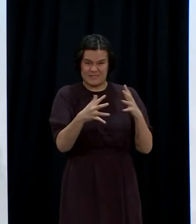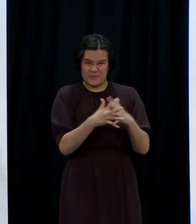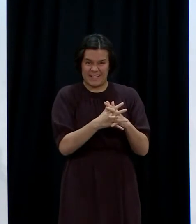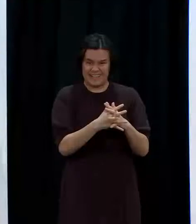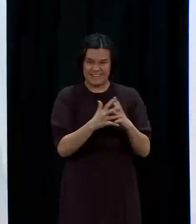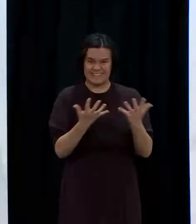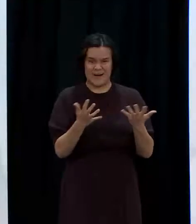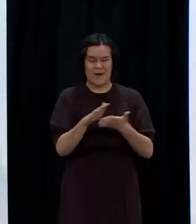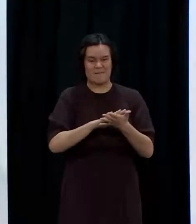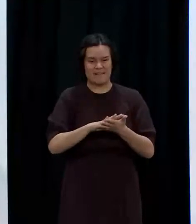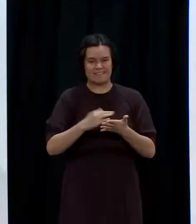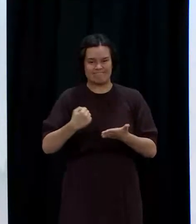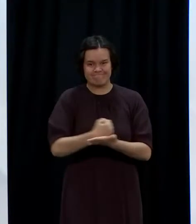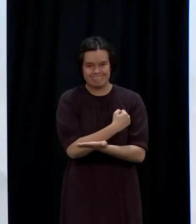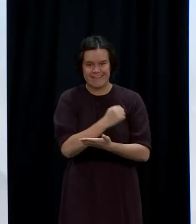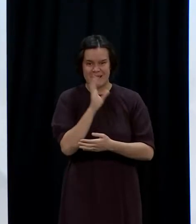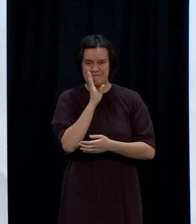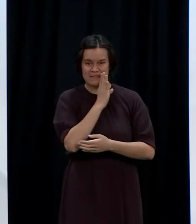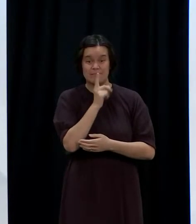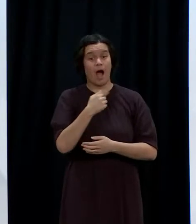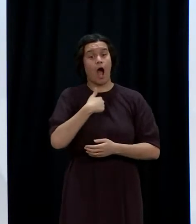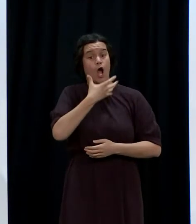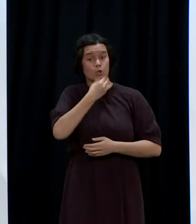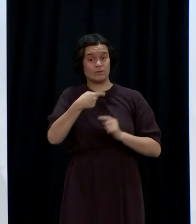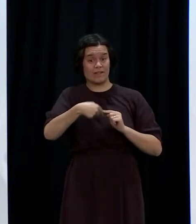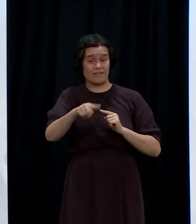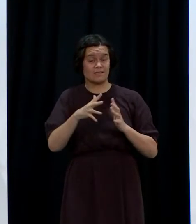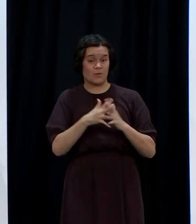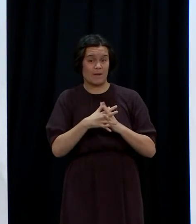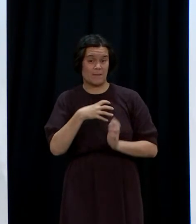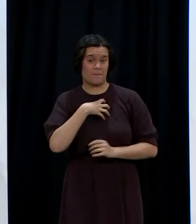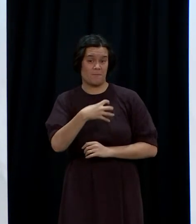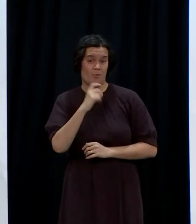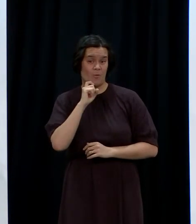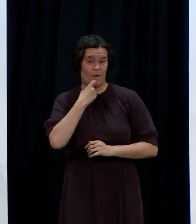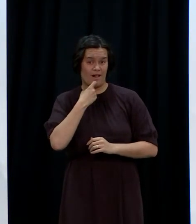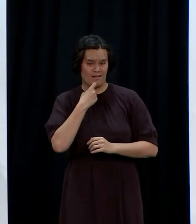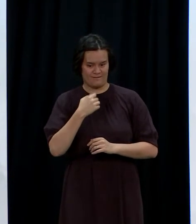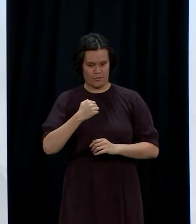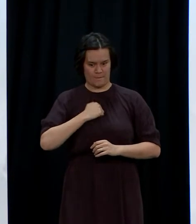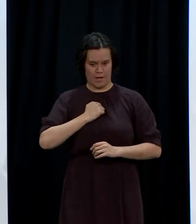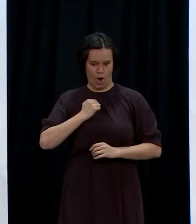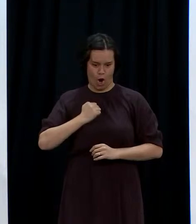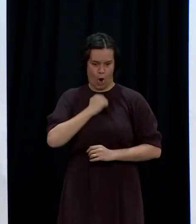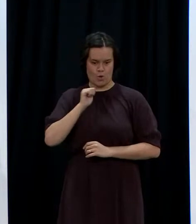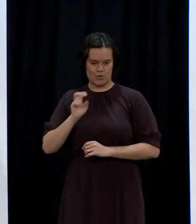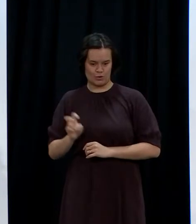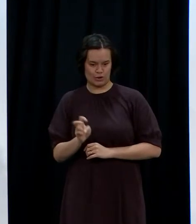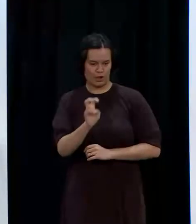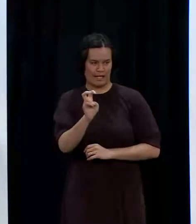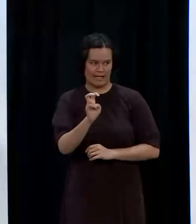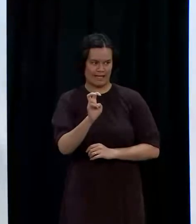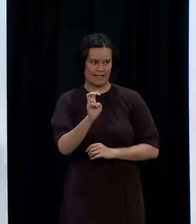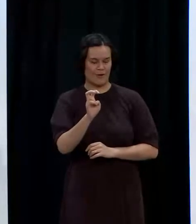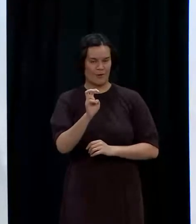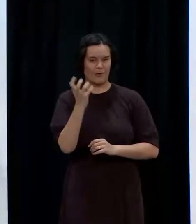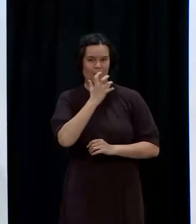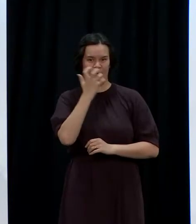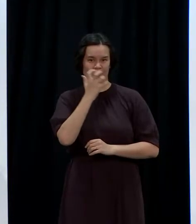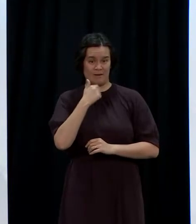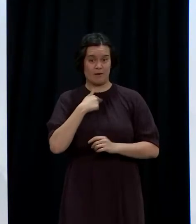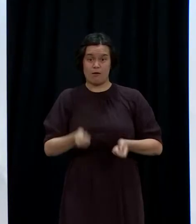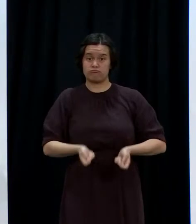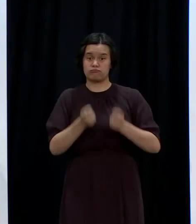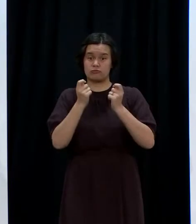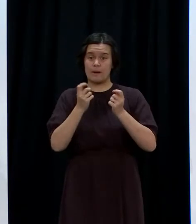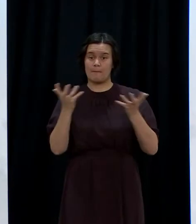we do through this week. For me, it's been a real journey. I'm a boy brought up in the South Island